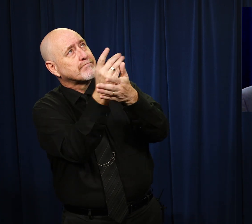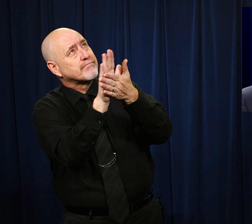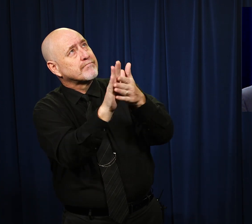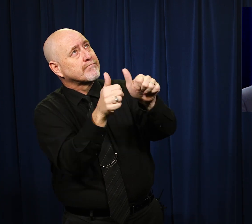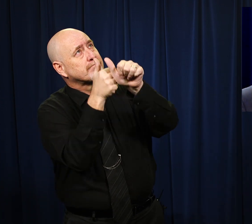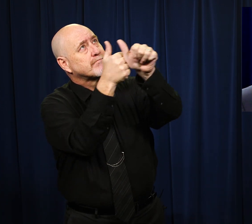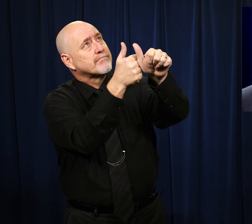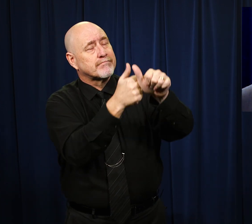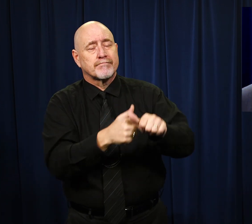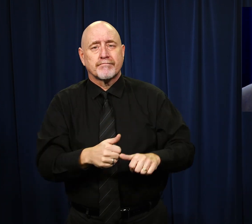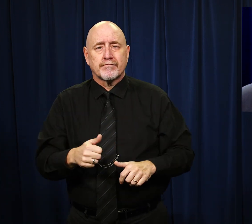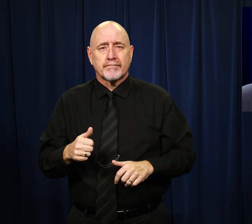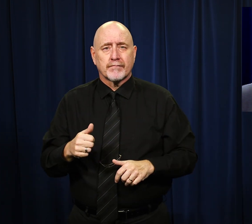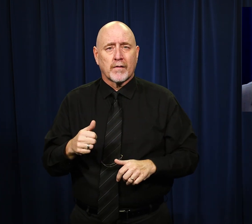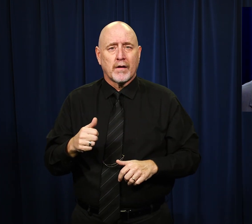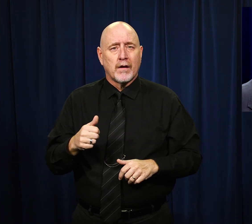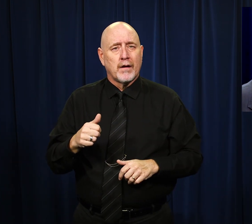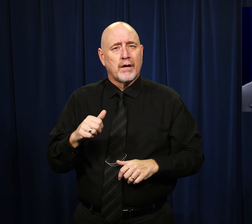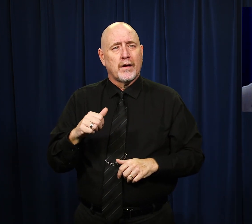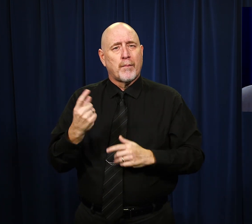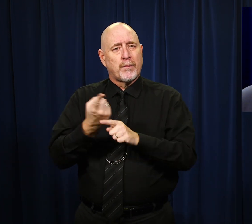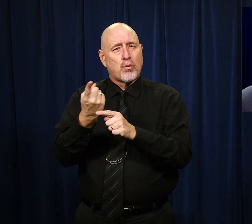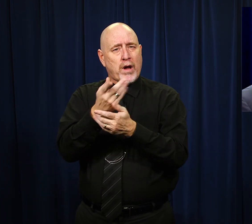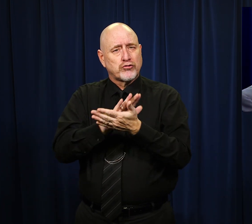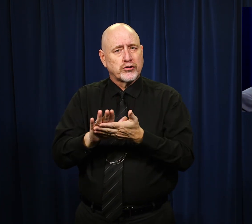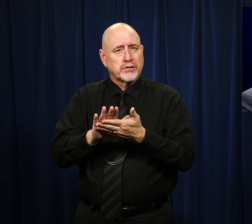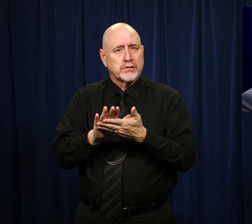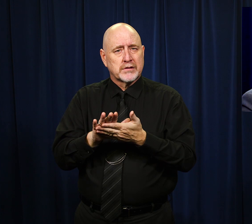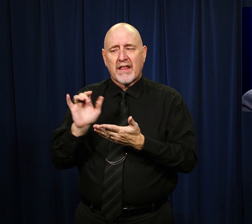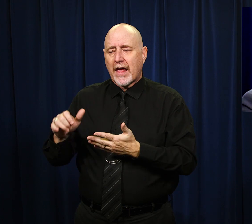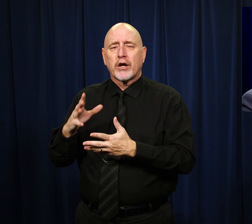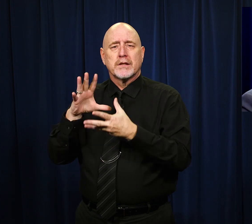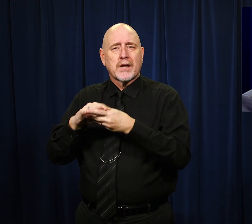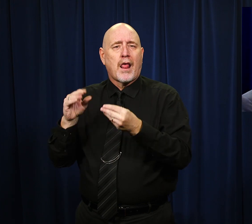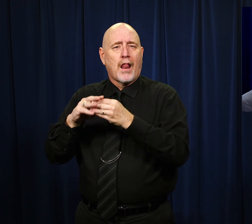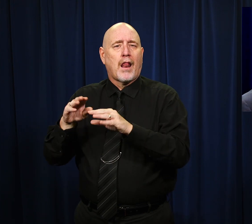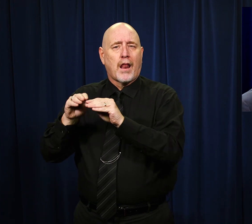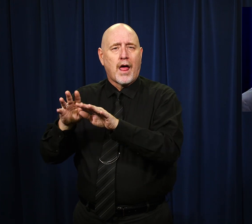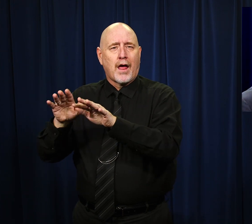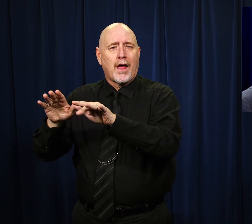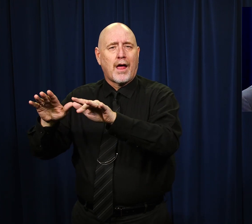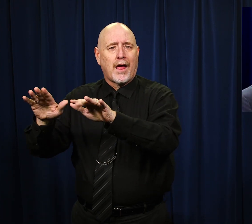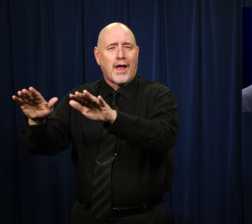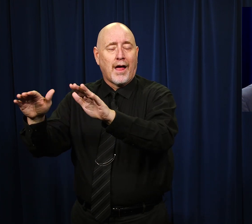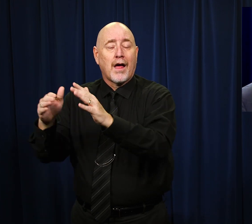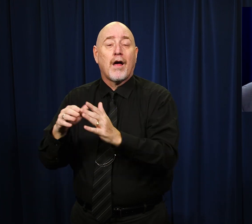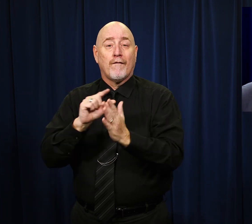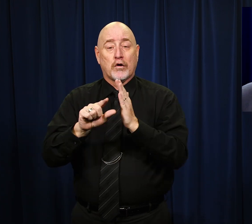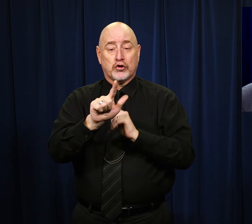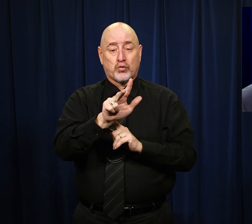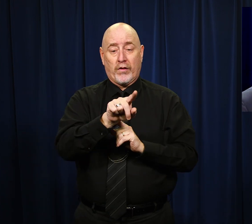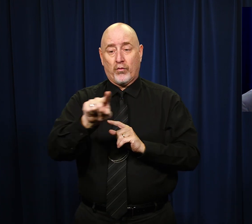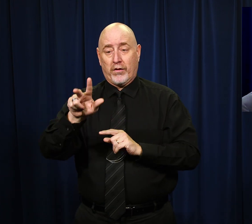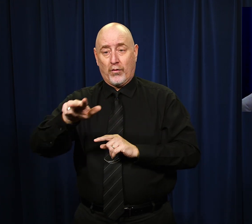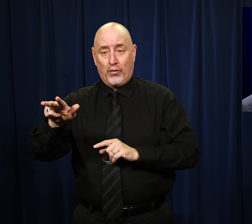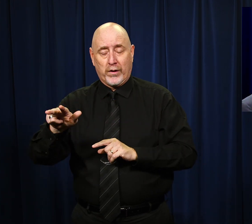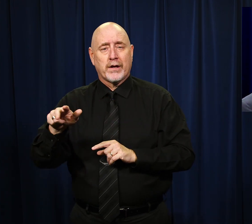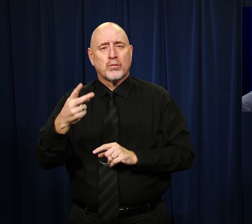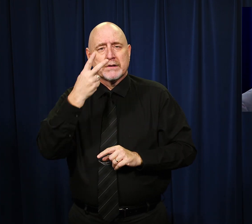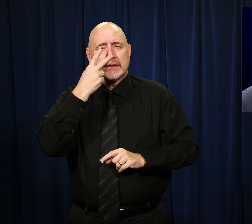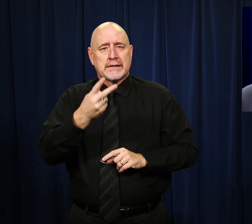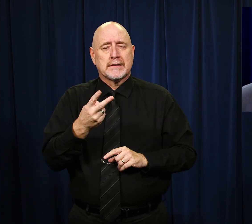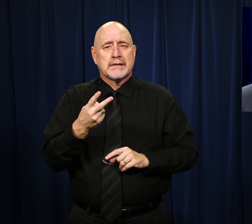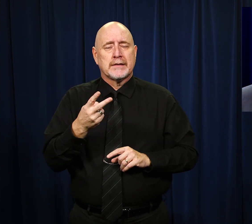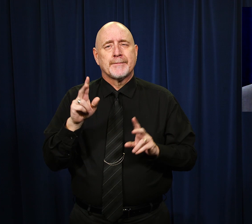Be righteous is the idea. And they'd be able to retell this at many times. Verses 23 to 33, we